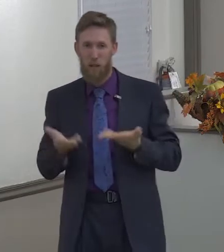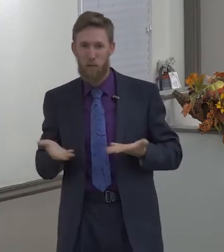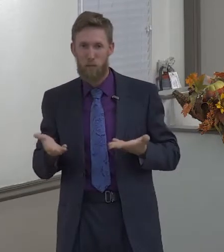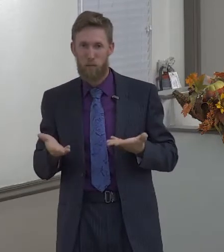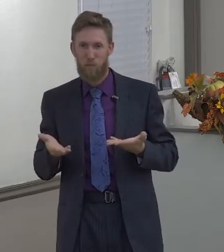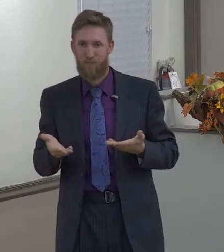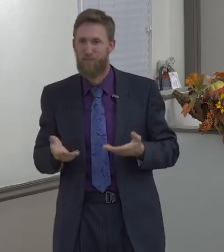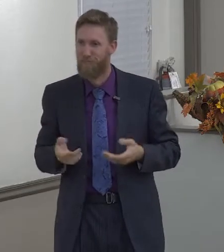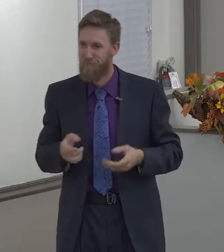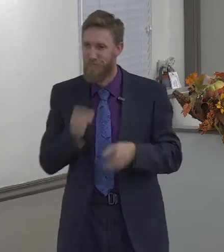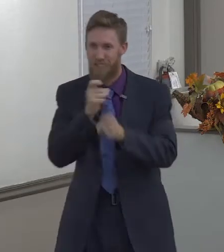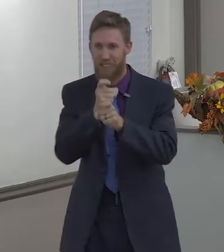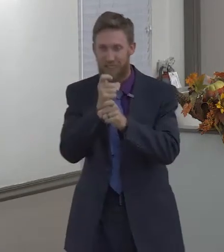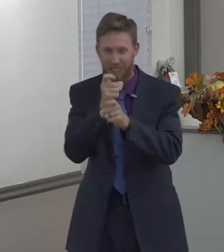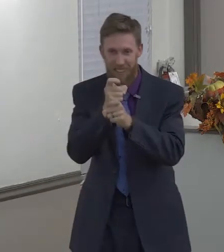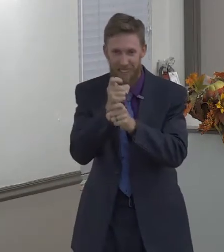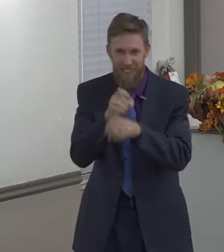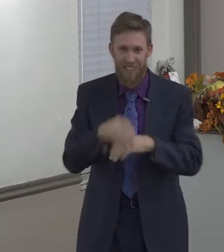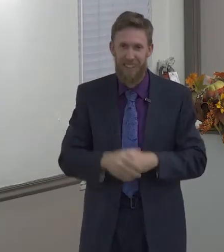to pick it up in